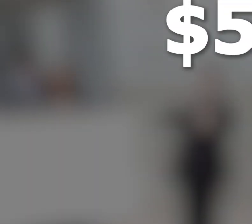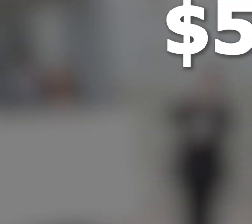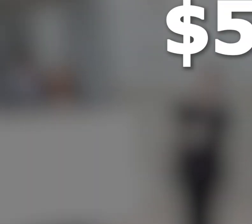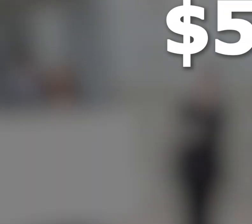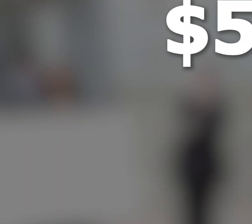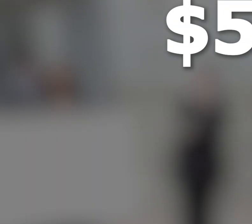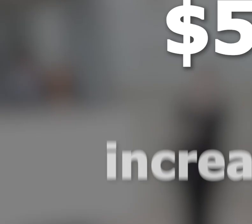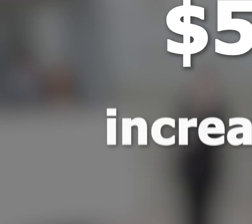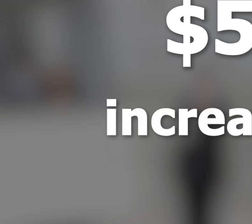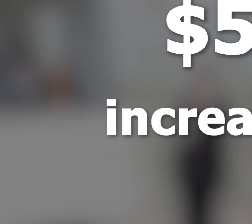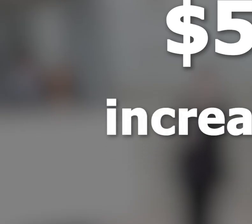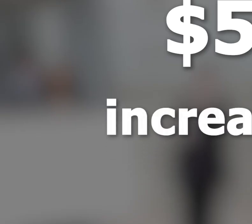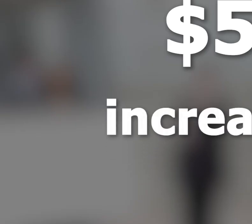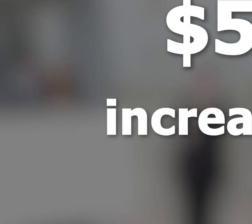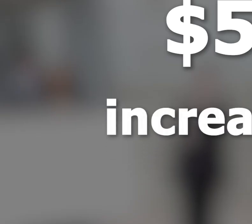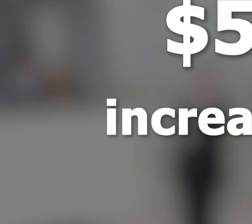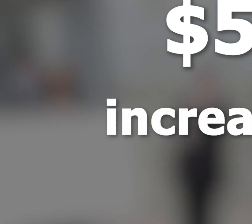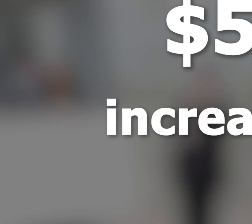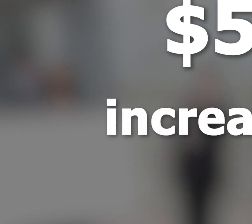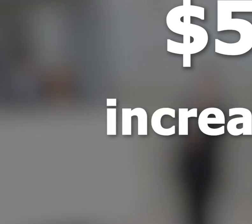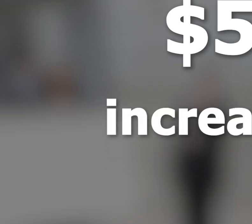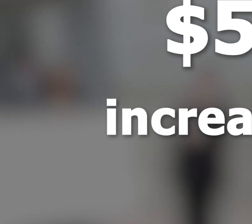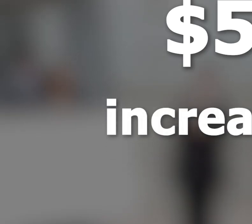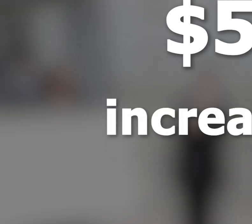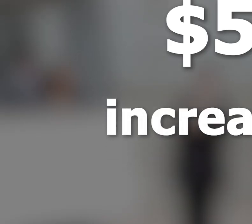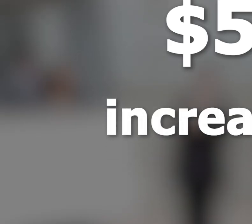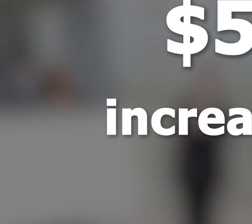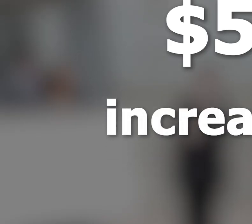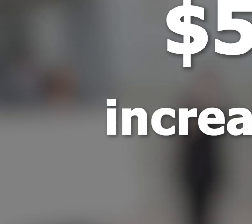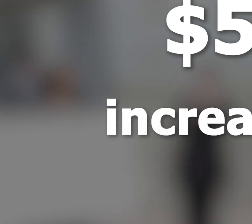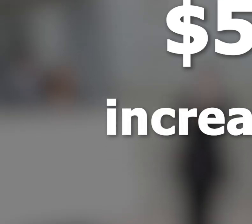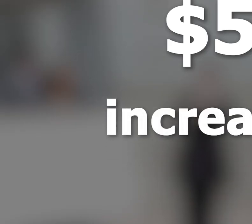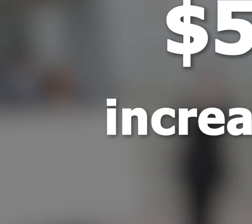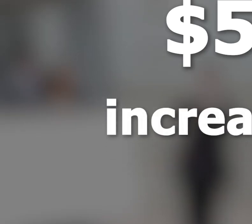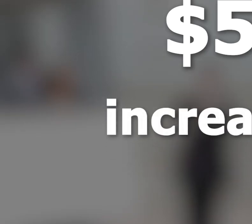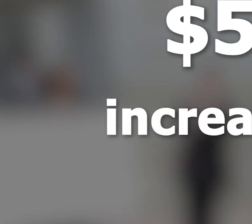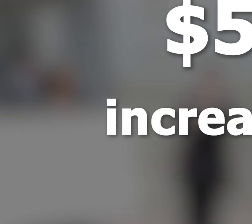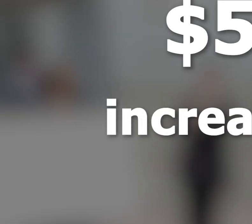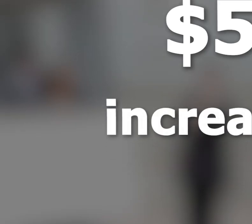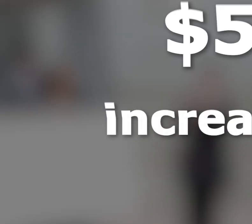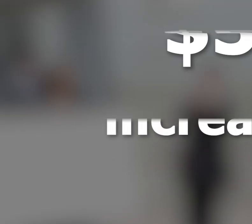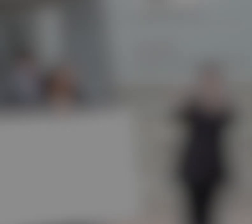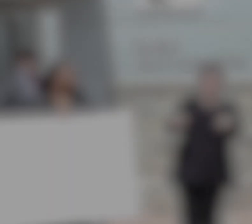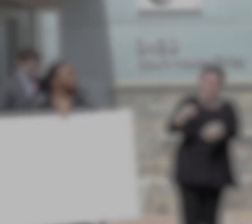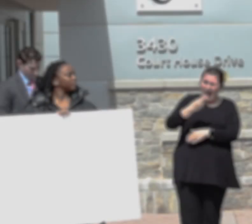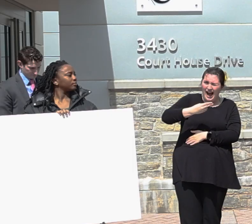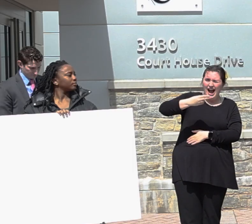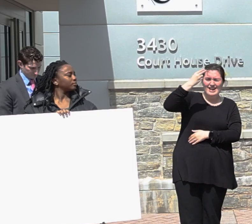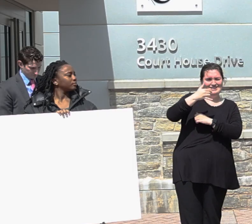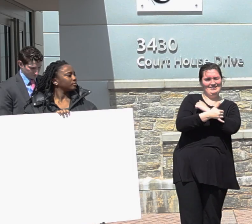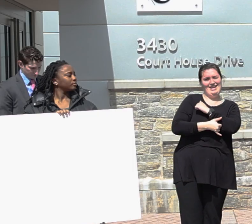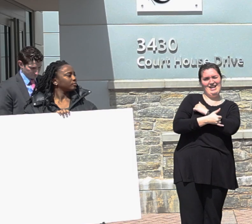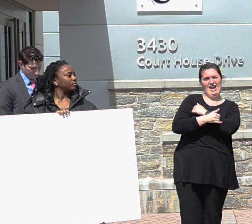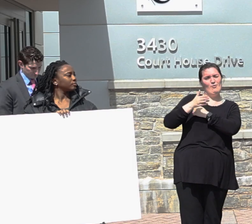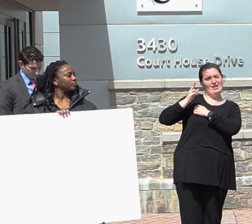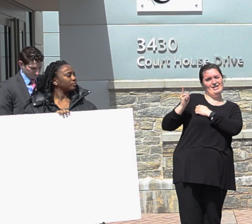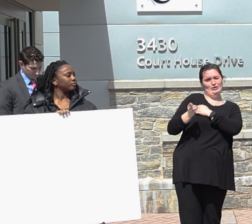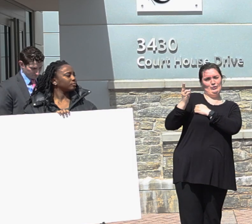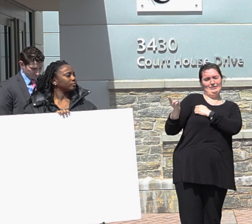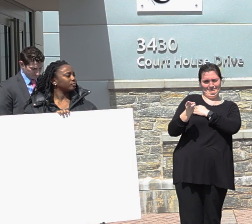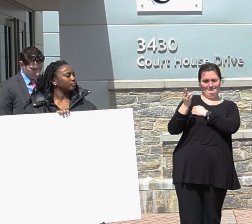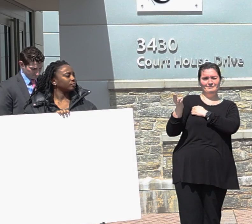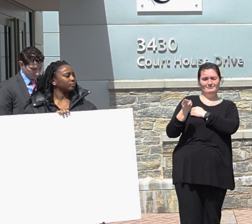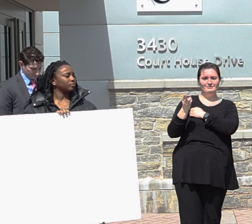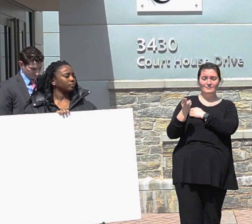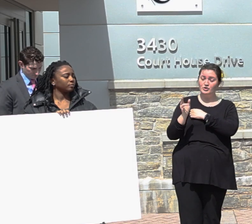$53.5 million increase to our school system, the highest in county history. However, that